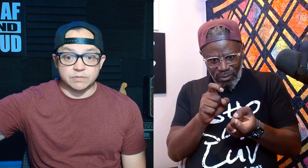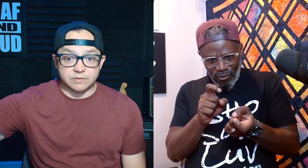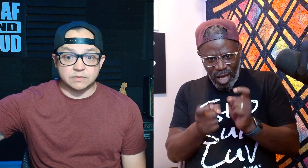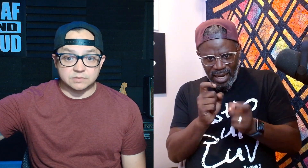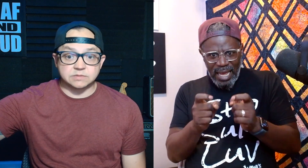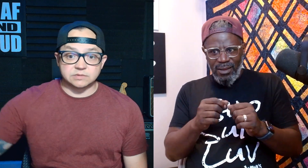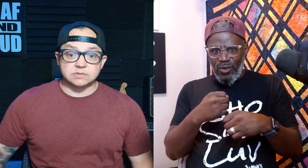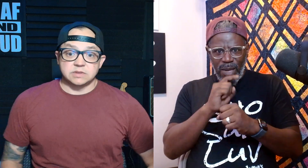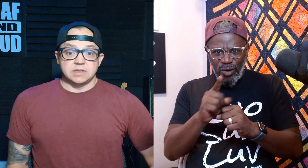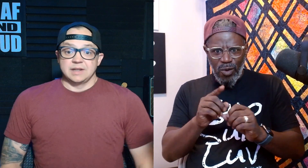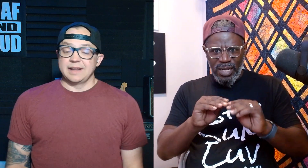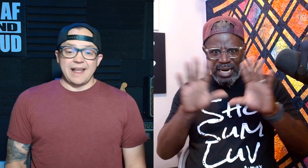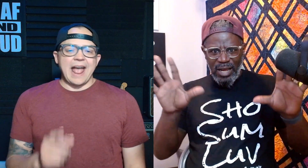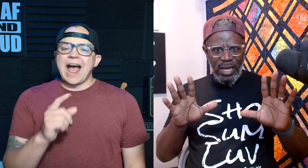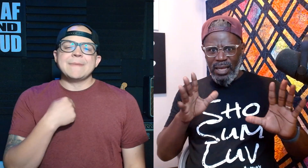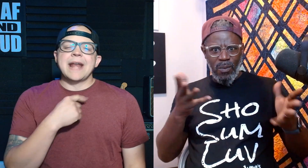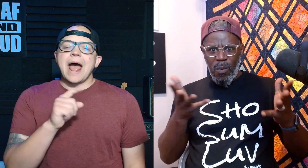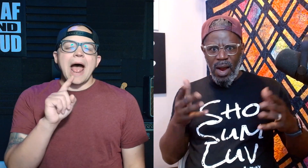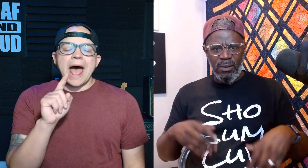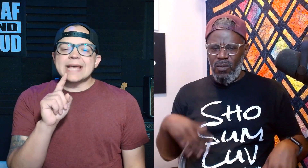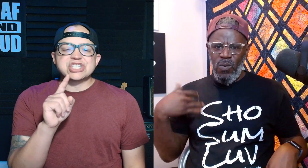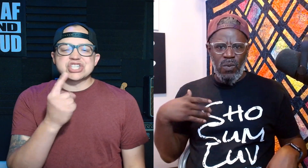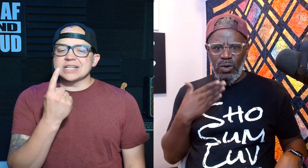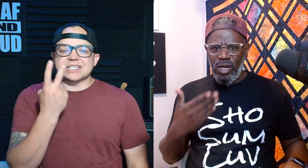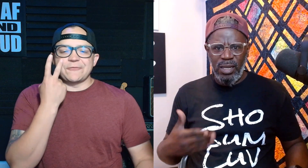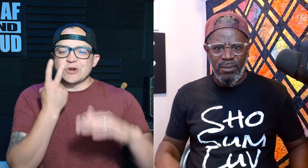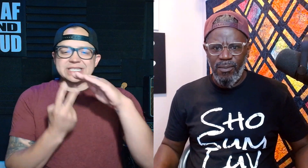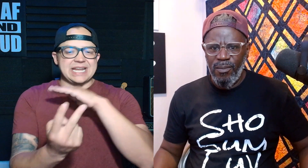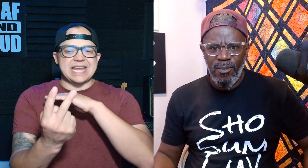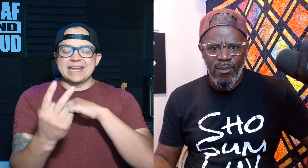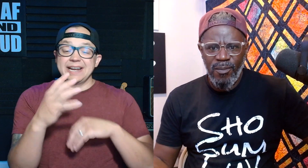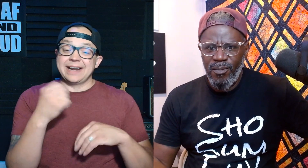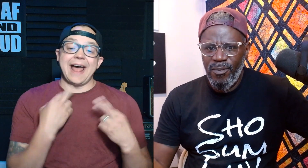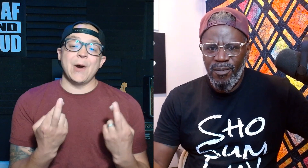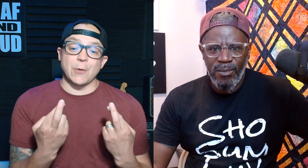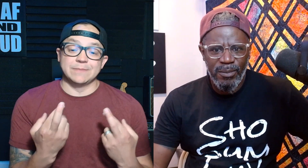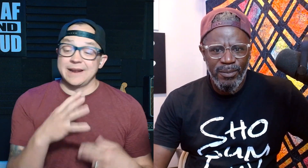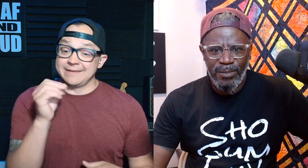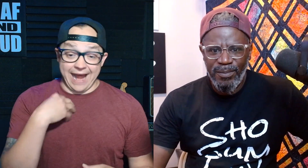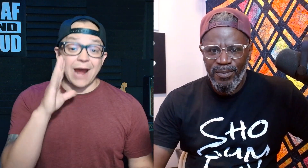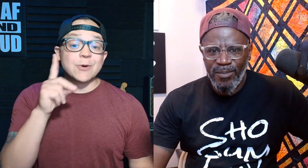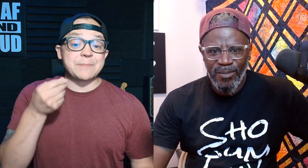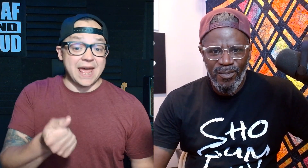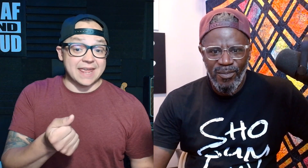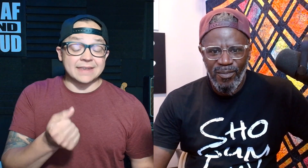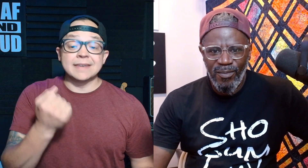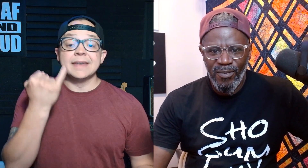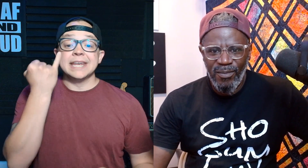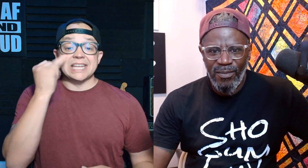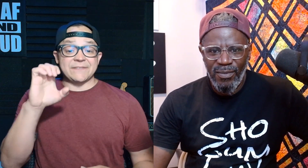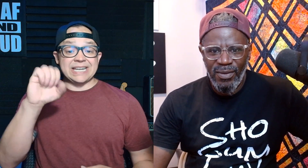To regulate, to make sure clearly. I just foresee, and I hope, and I would